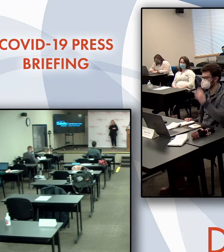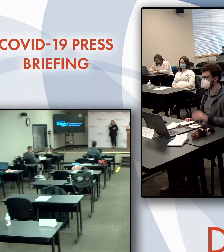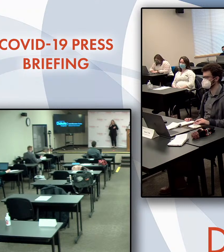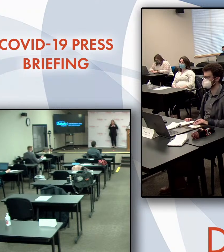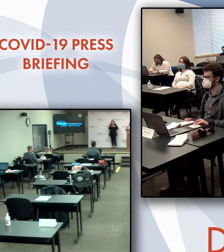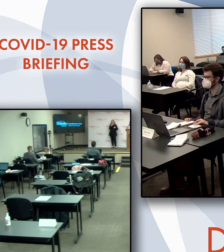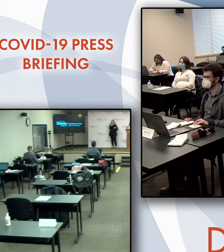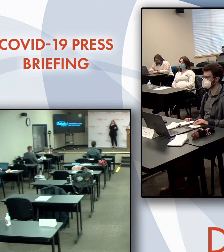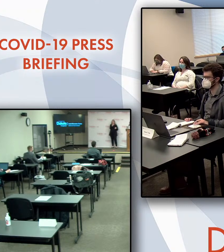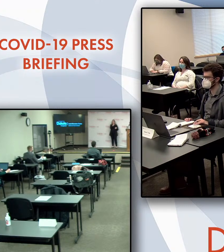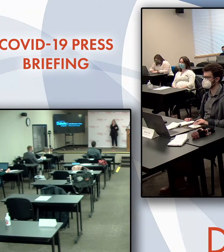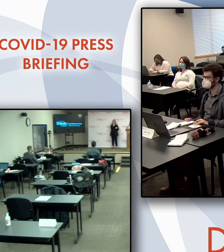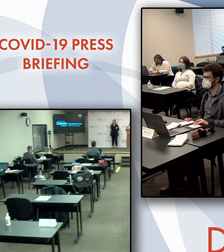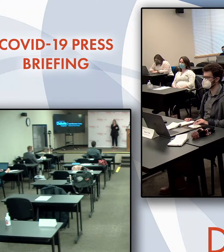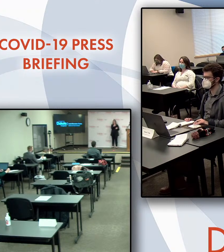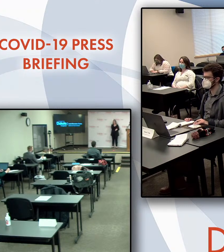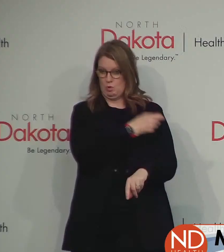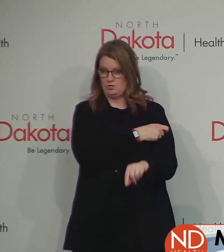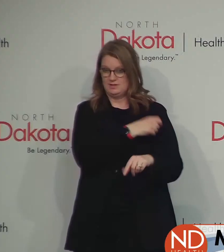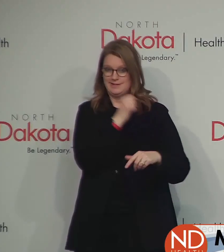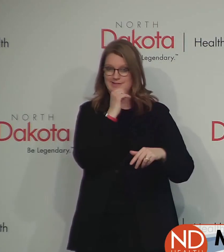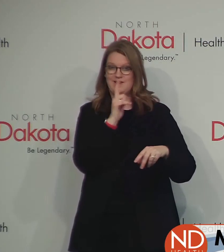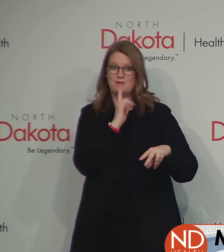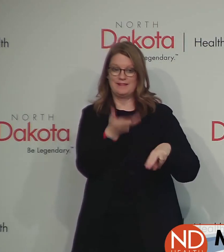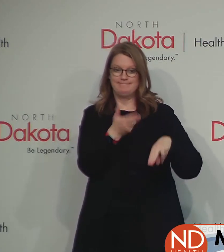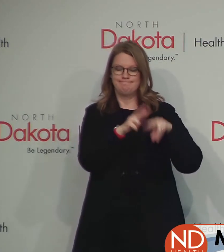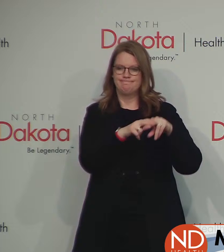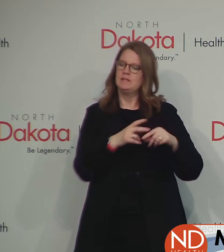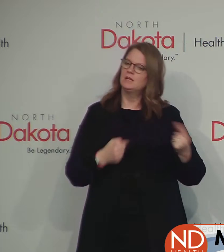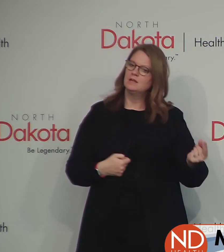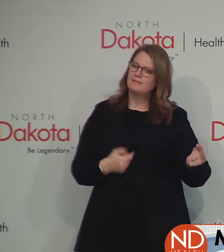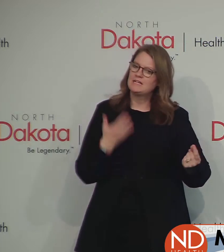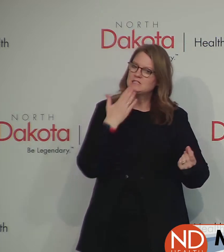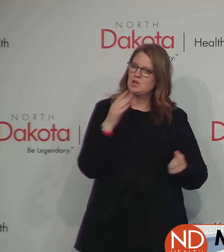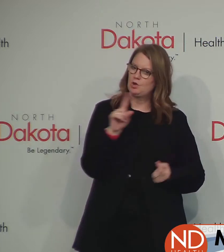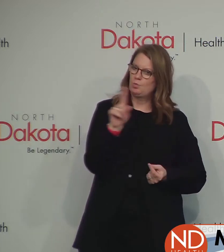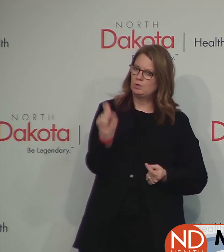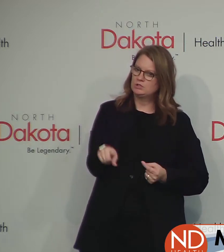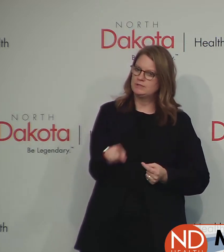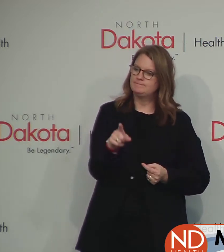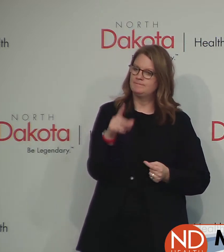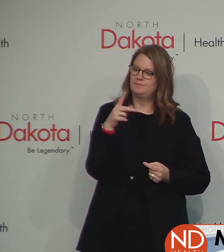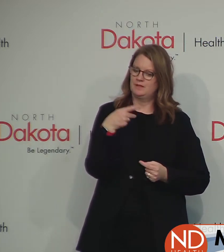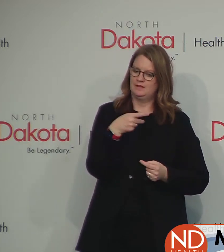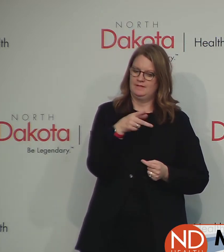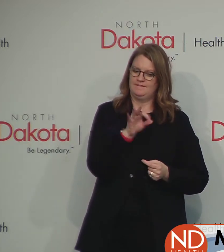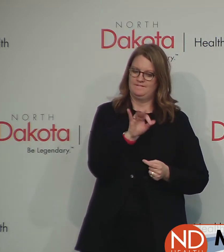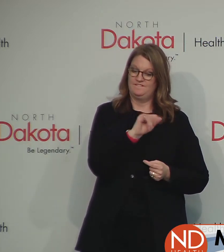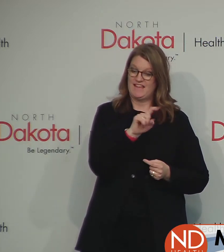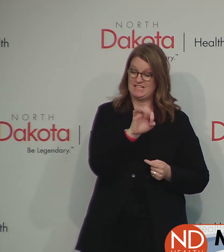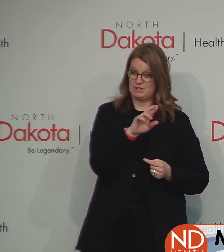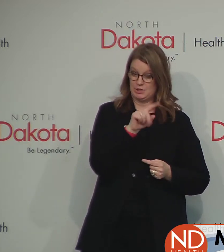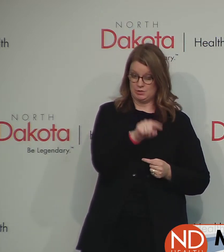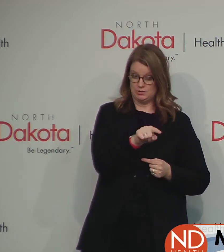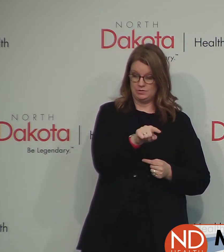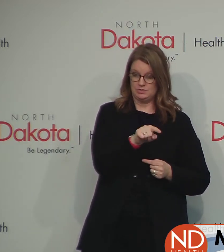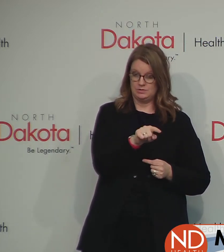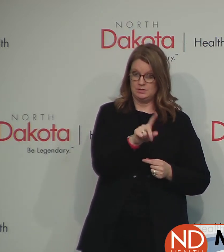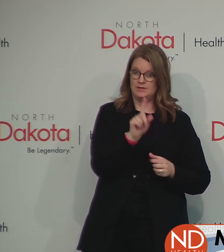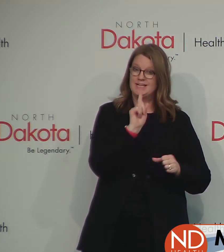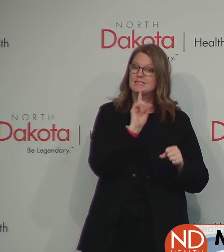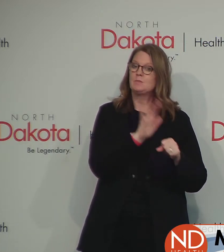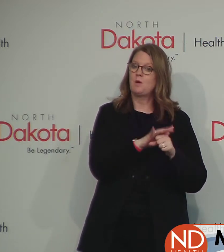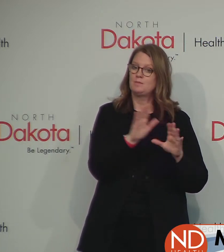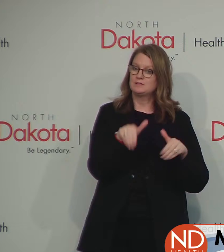doses coming into the state? That's a really good question. My understanding is Pfizer has promised